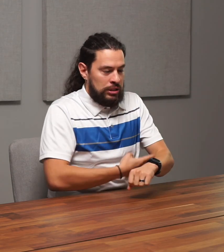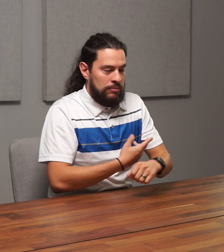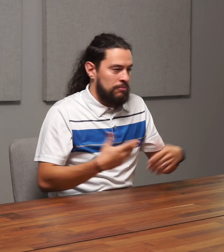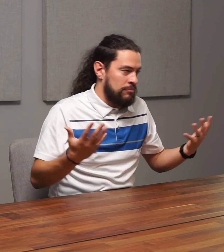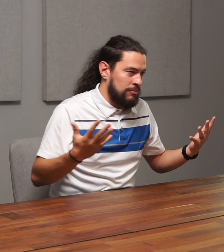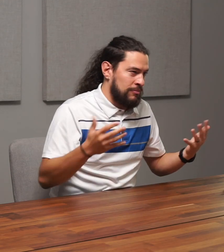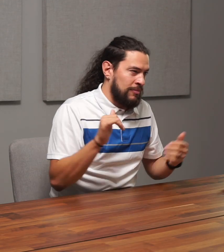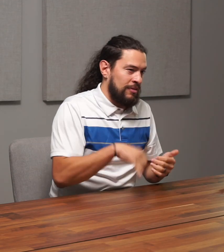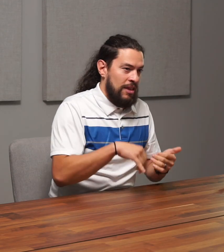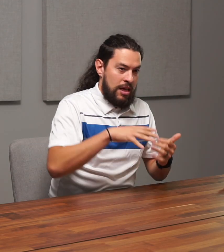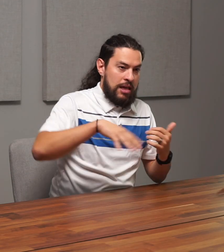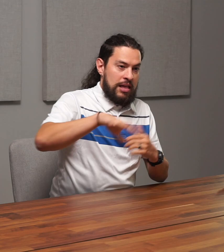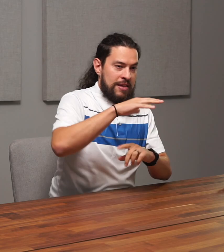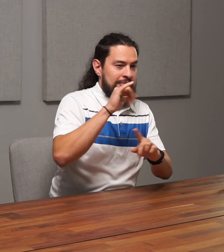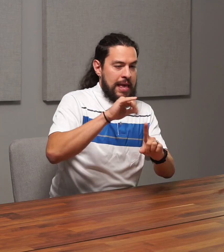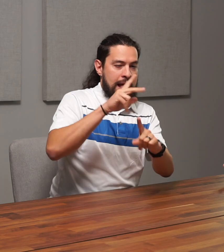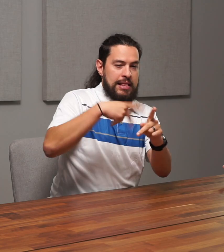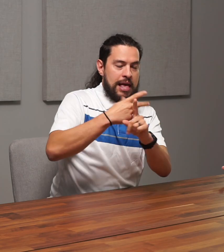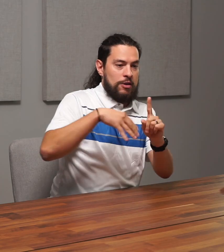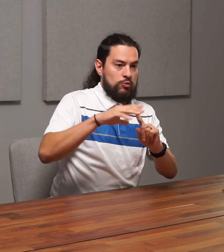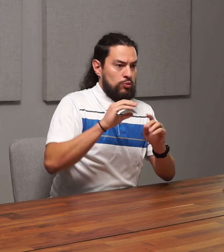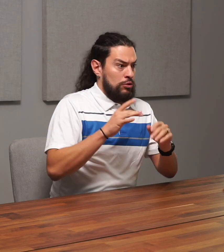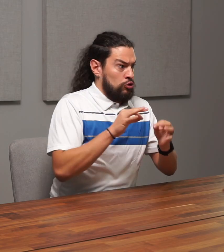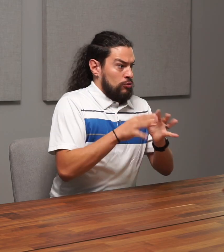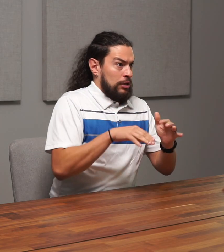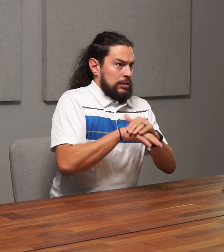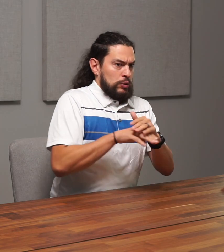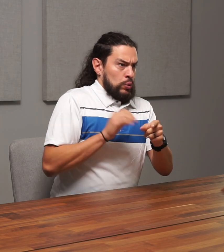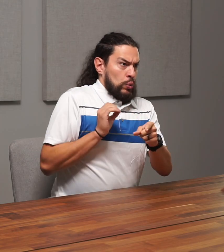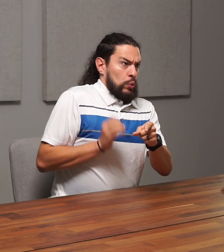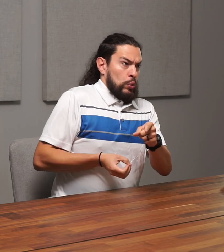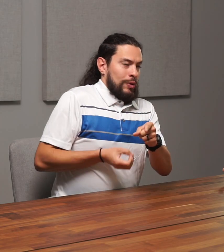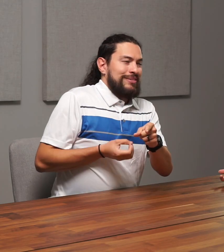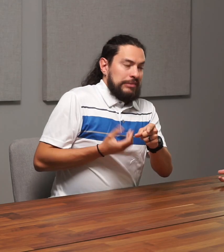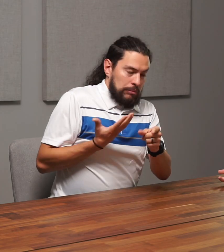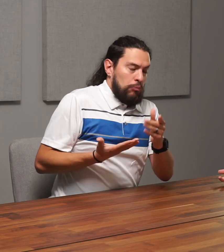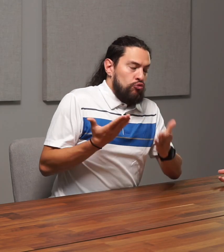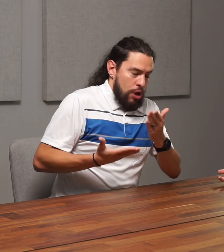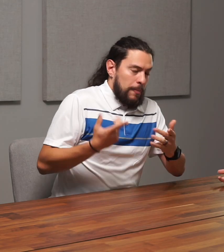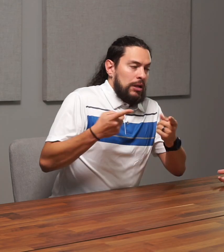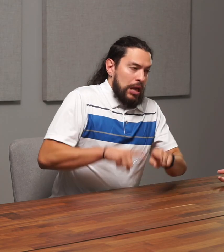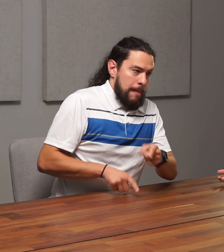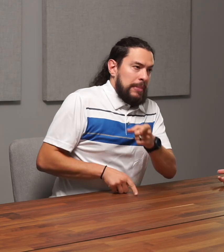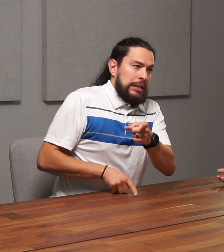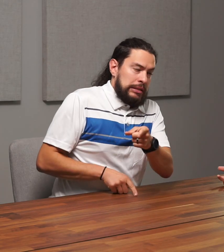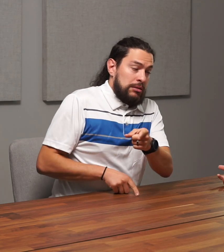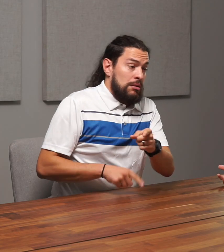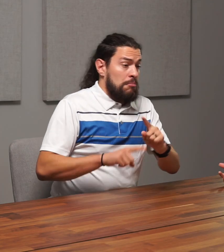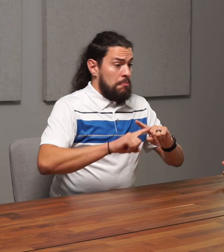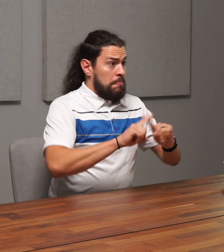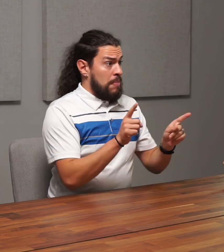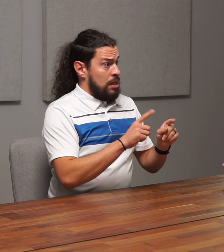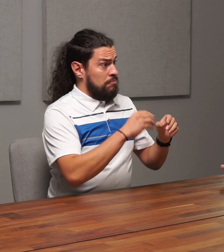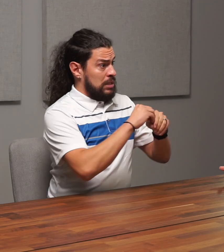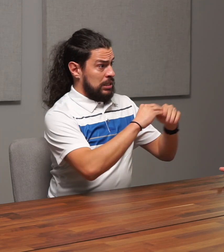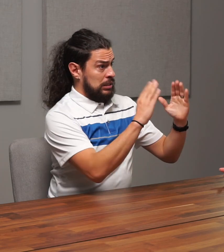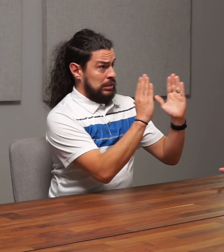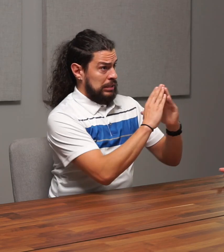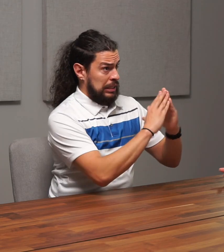like two and three hundred sheep and that's your neighbors for miles and miles around there's no access to interpreters so yes that might still be happening to